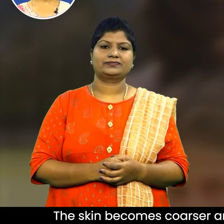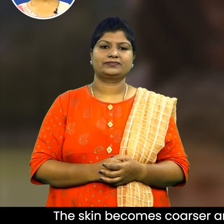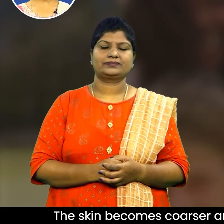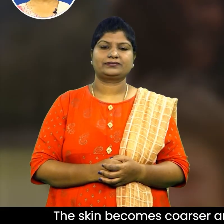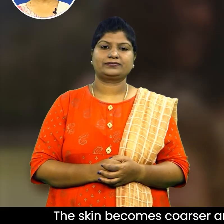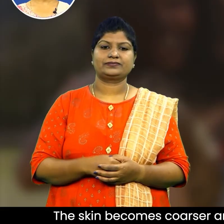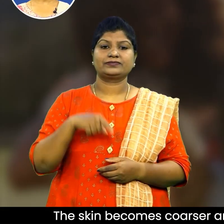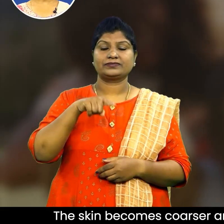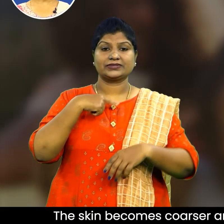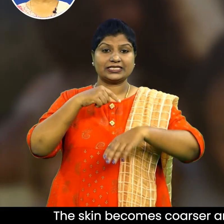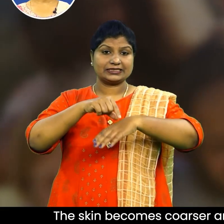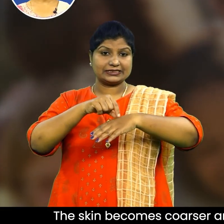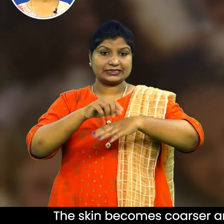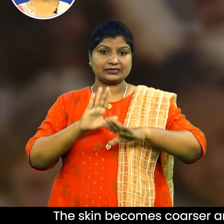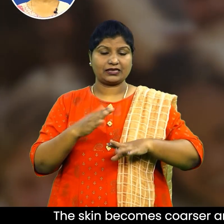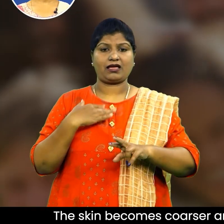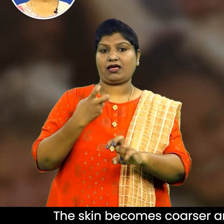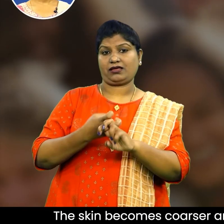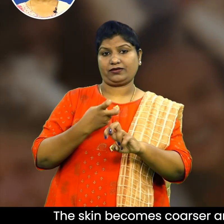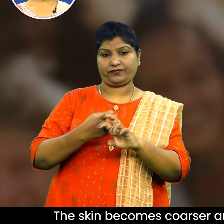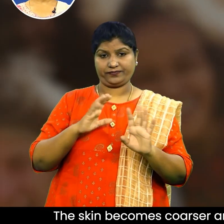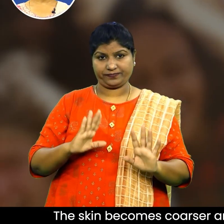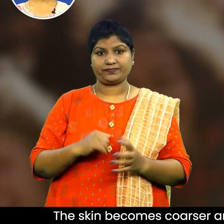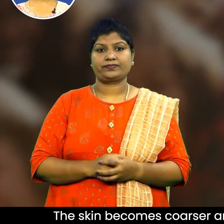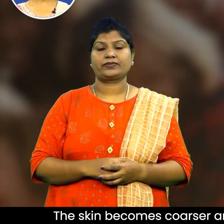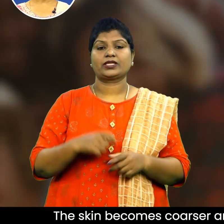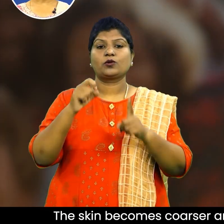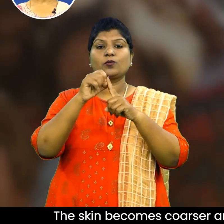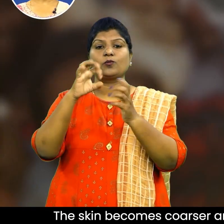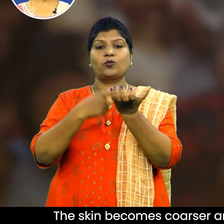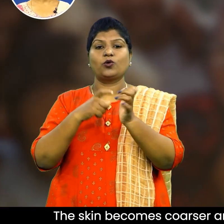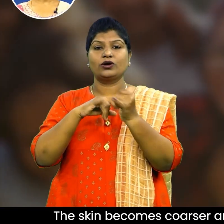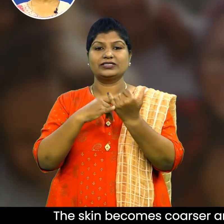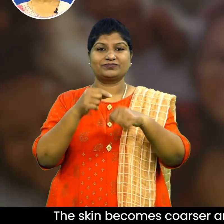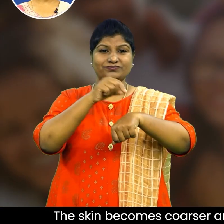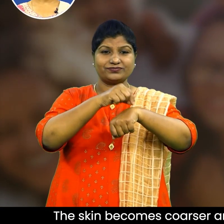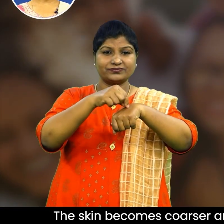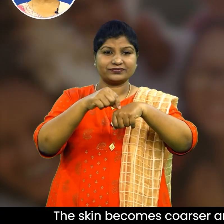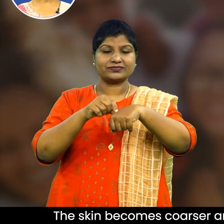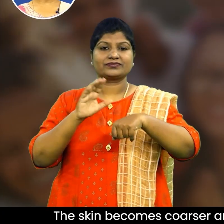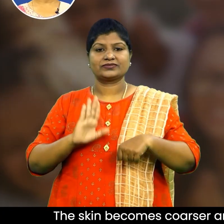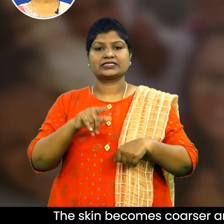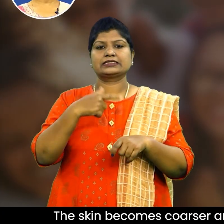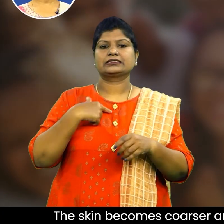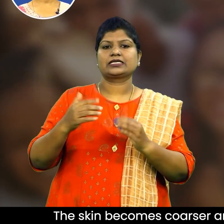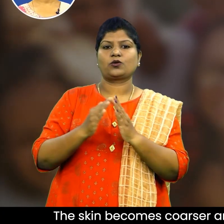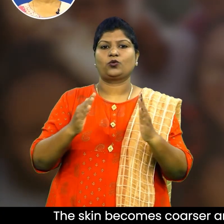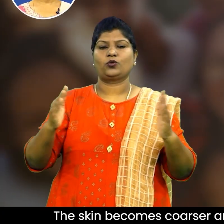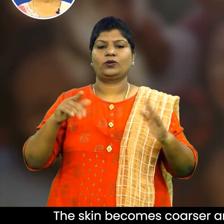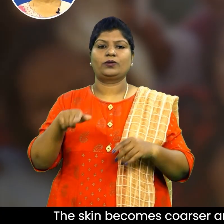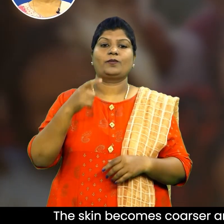The skin becomes coarser and the pores enlarge as in the case of boys.